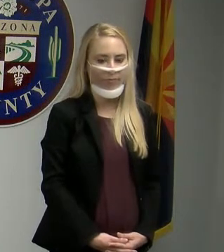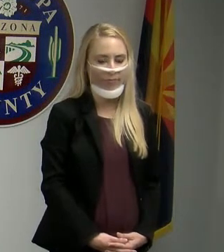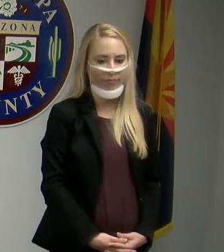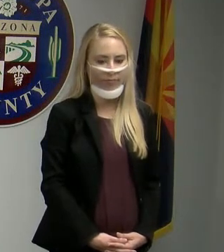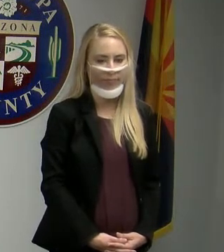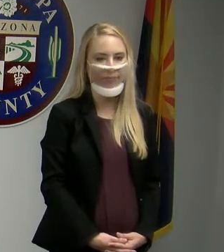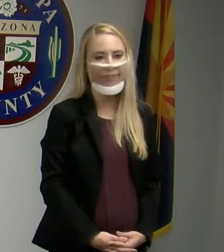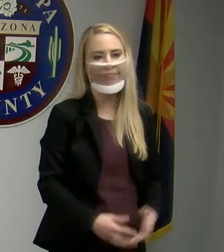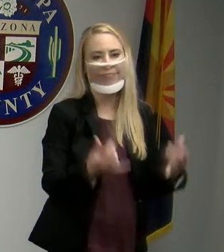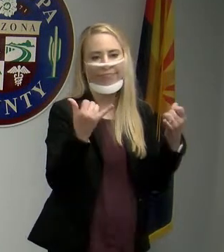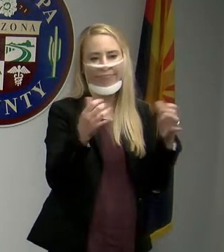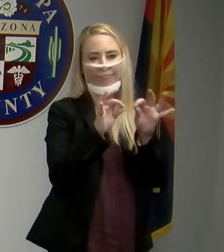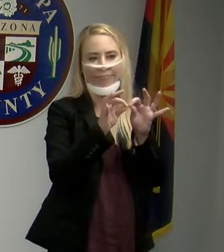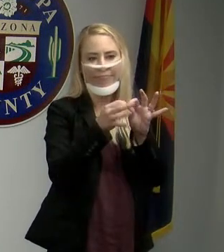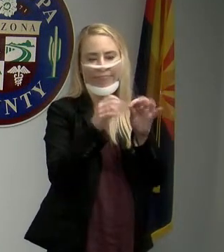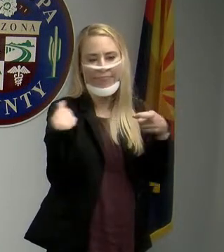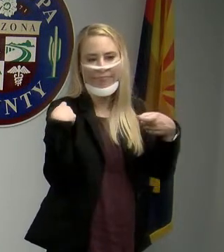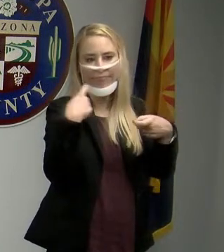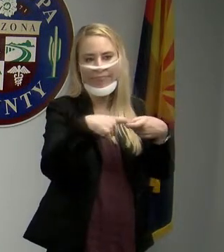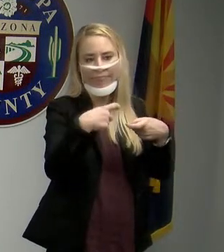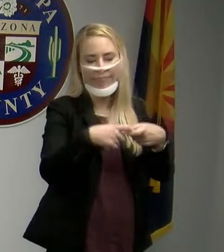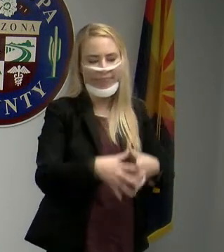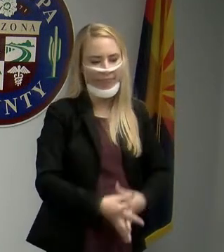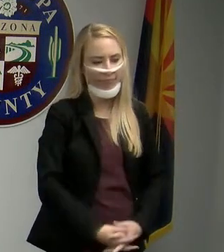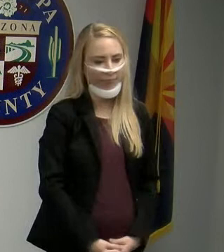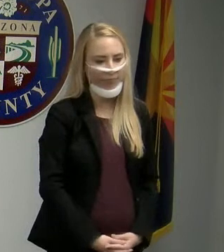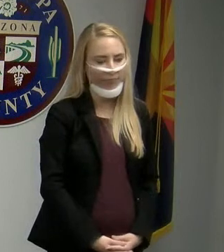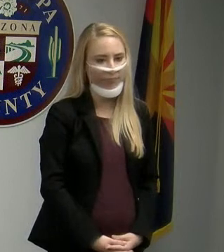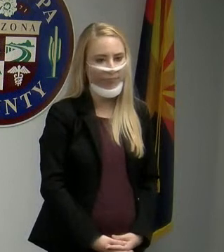La pregunta es, ¿qué impacto ha tenido COVID-19 en la